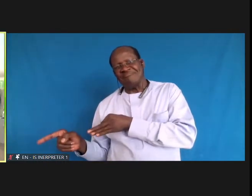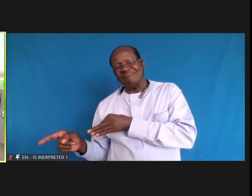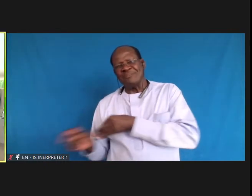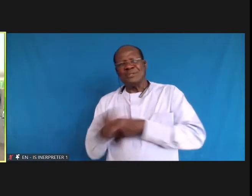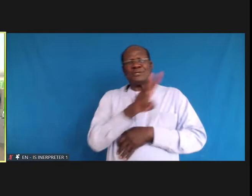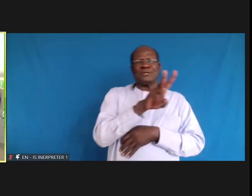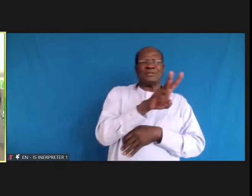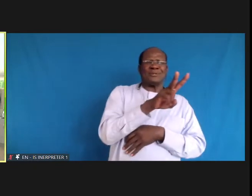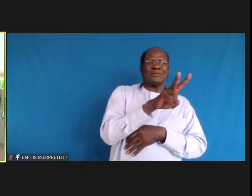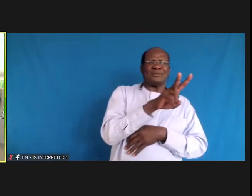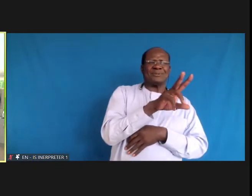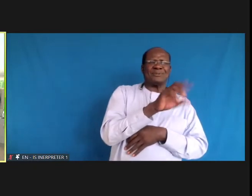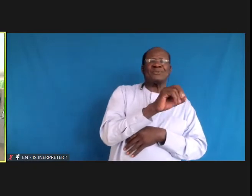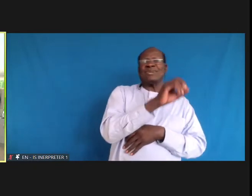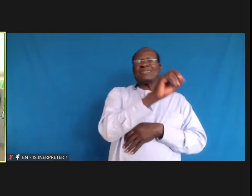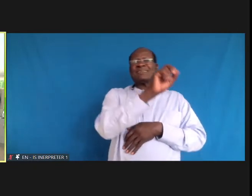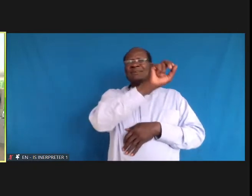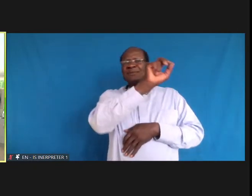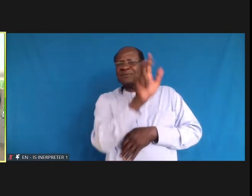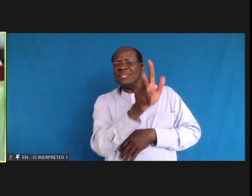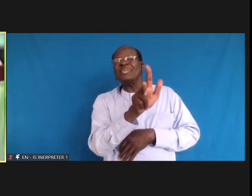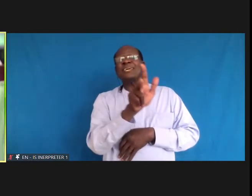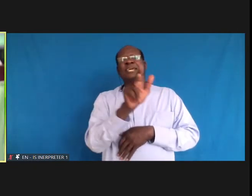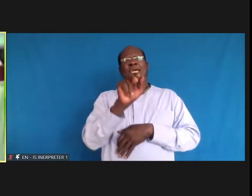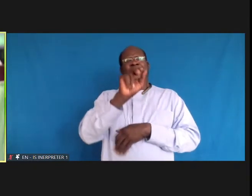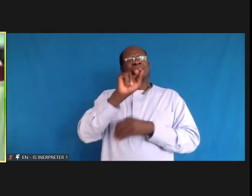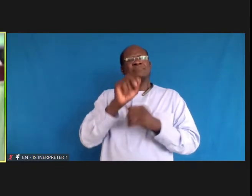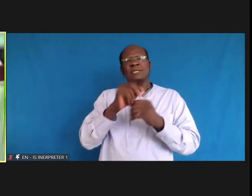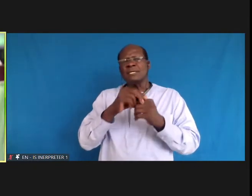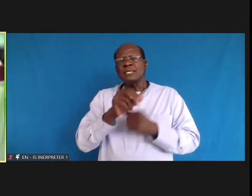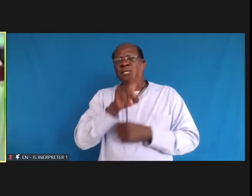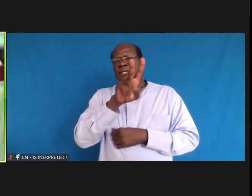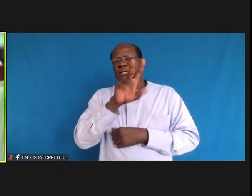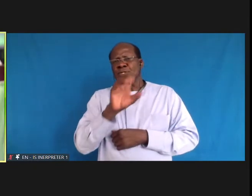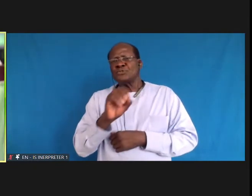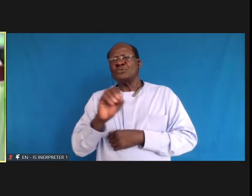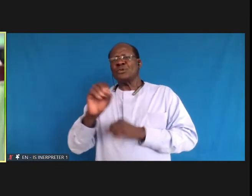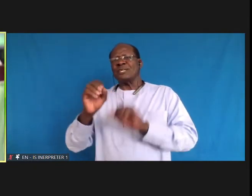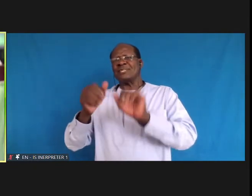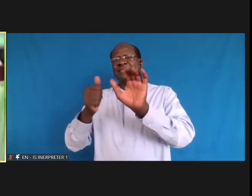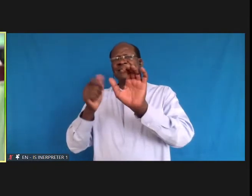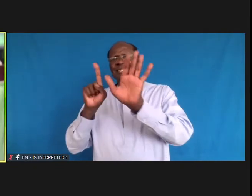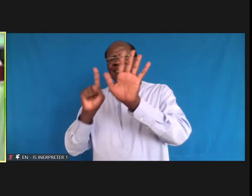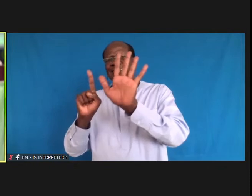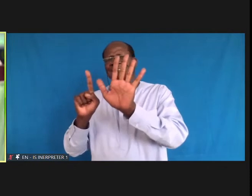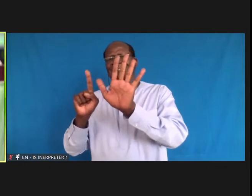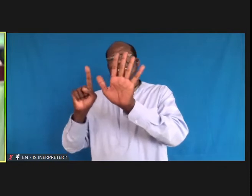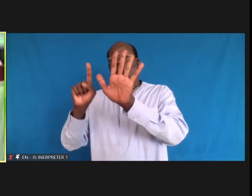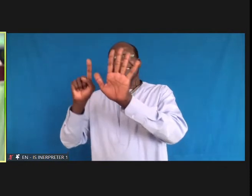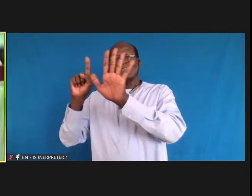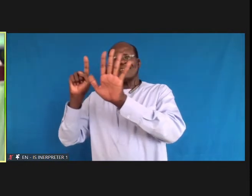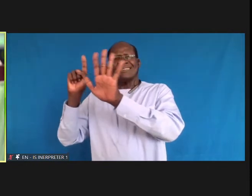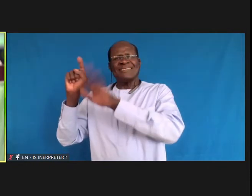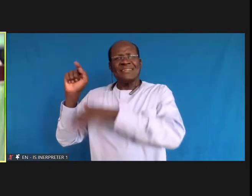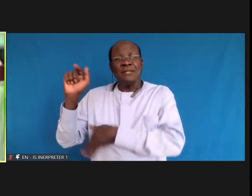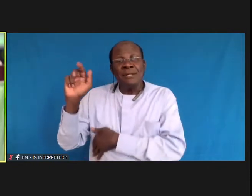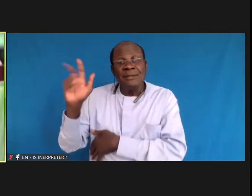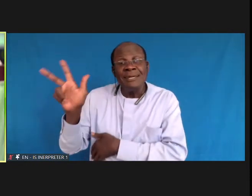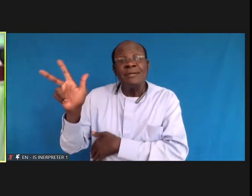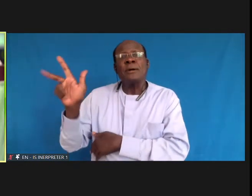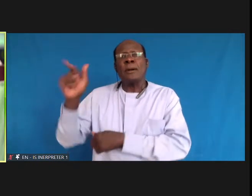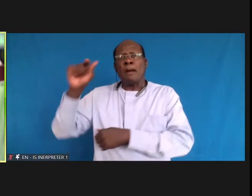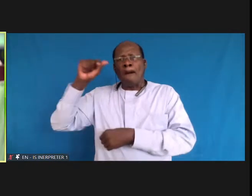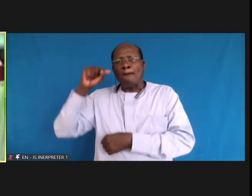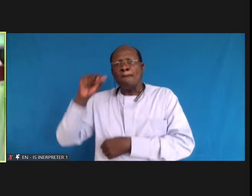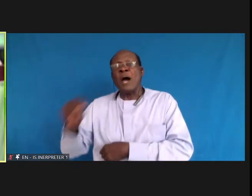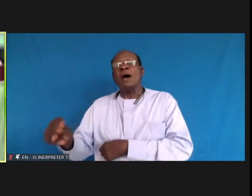to realize that the young people are major actors, and then we need to take them in the work, not just as a form of